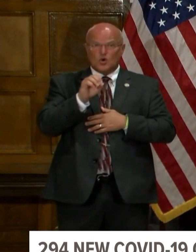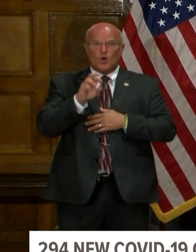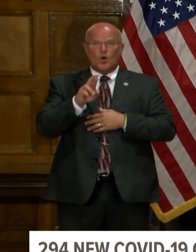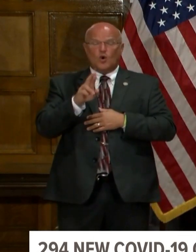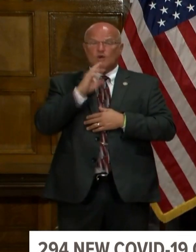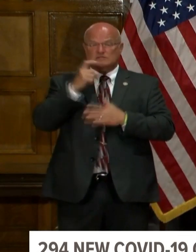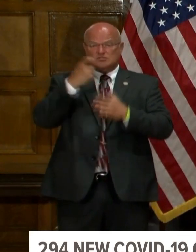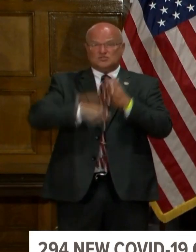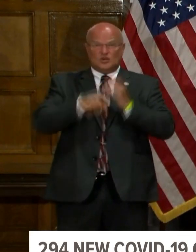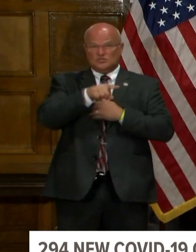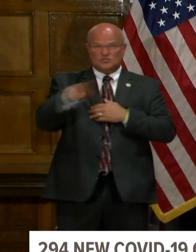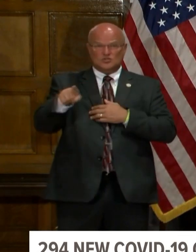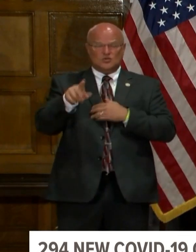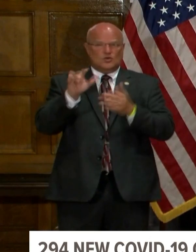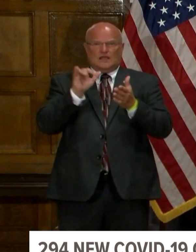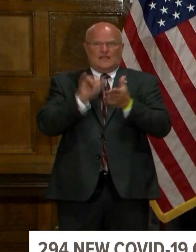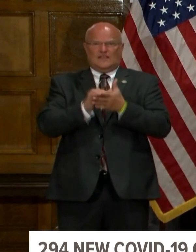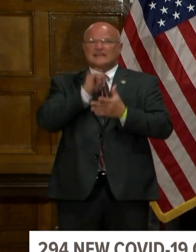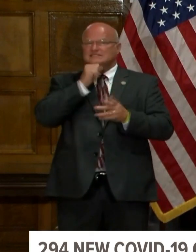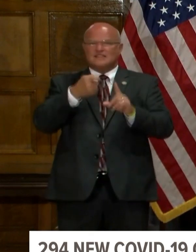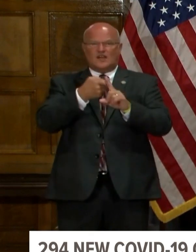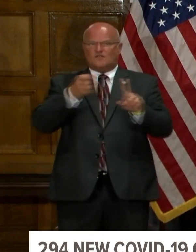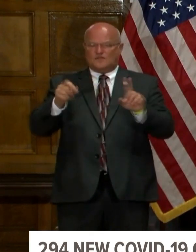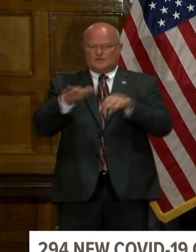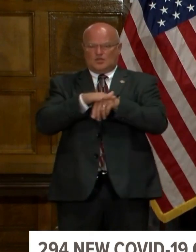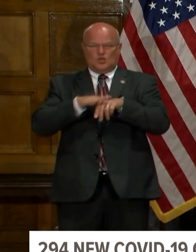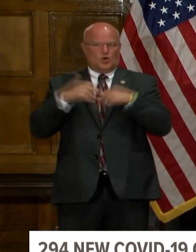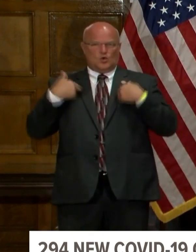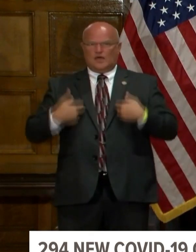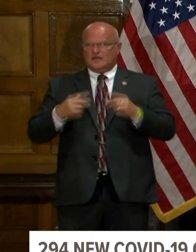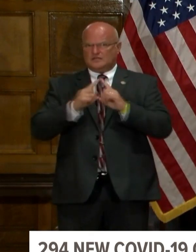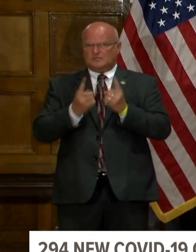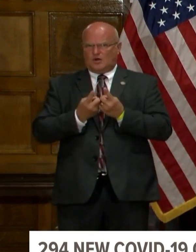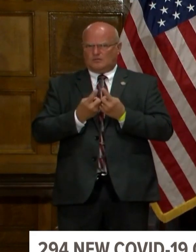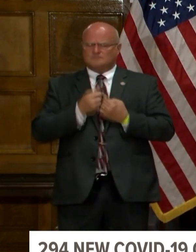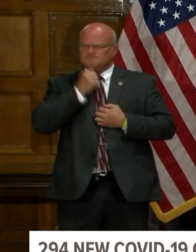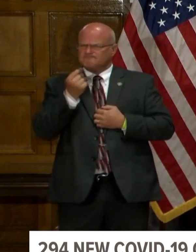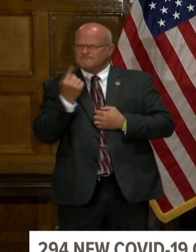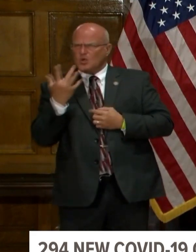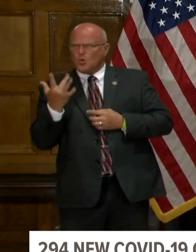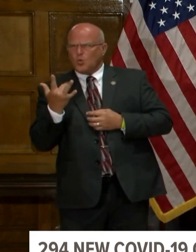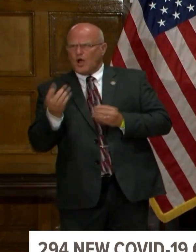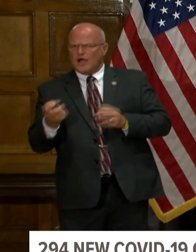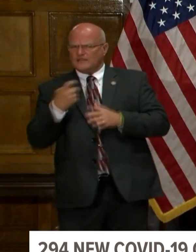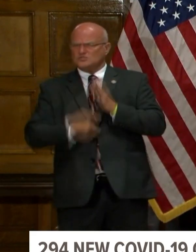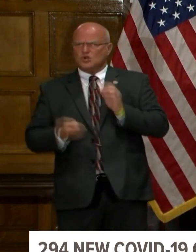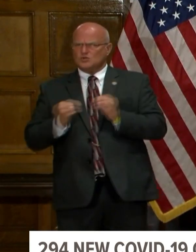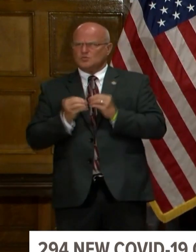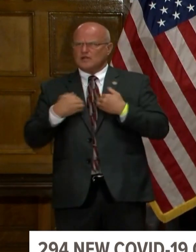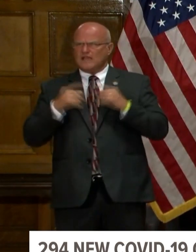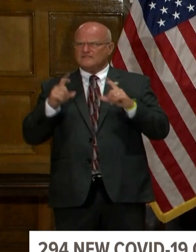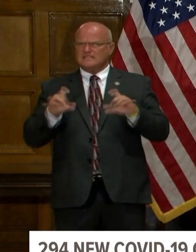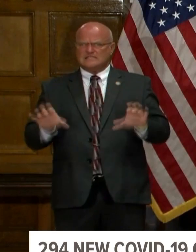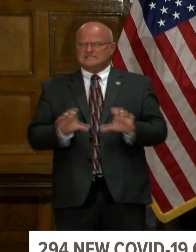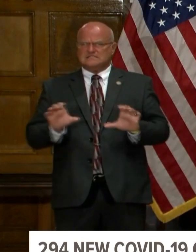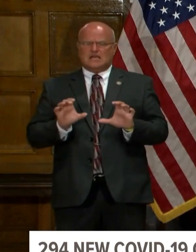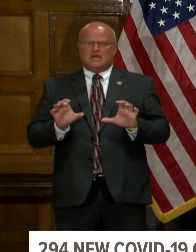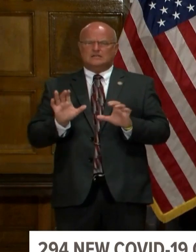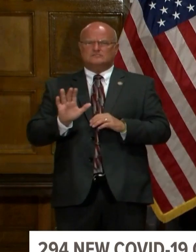you are being charged, that is not from the local health department, and I'm not sure why they're charging you more to have the test done.